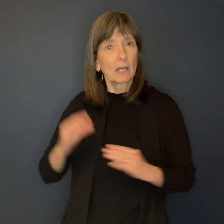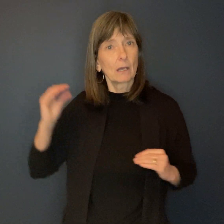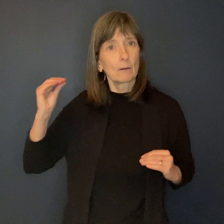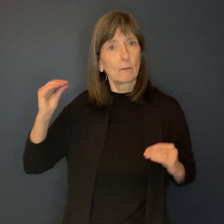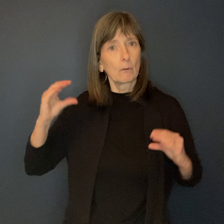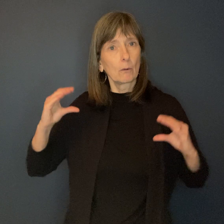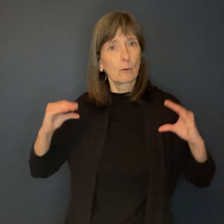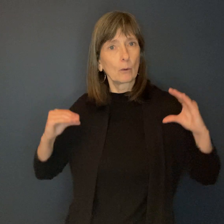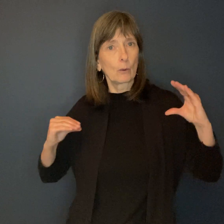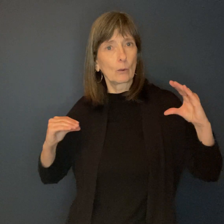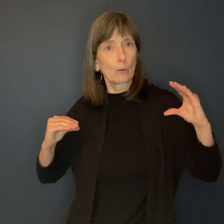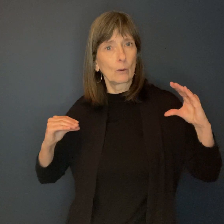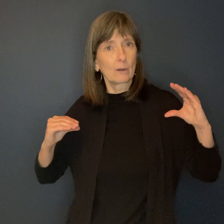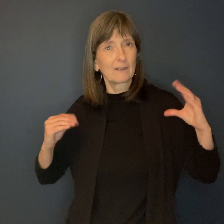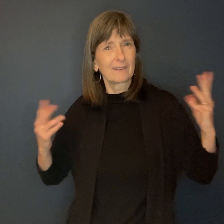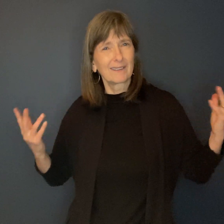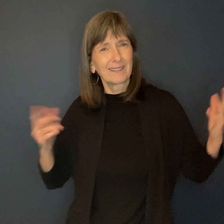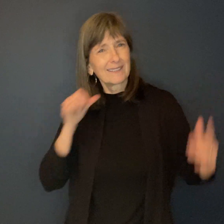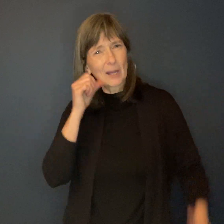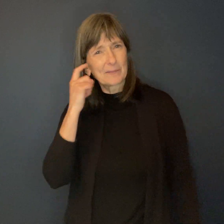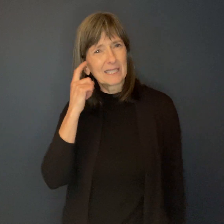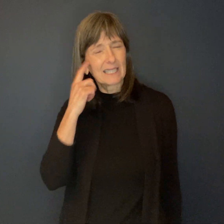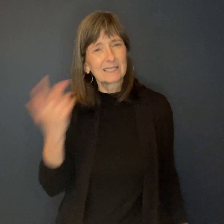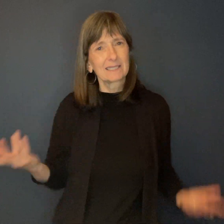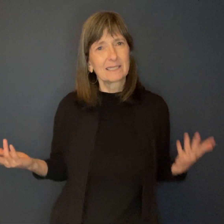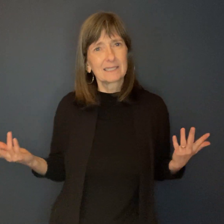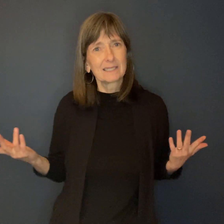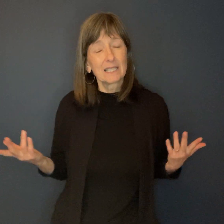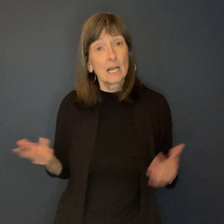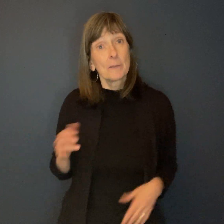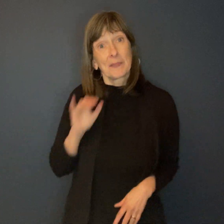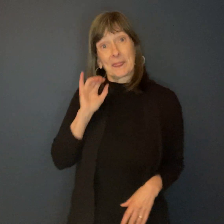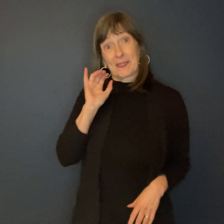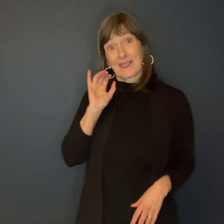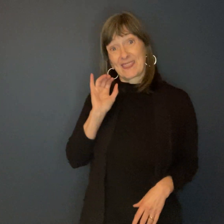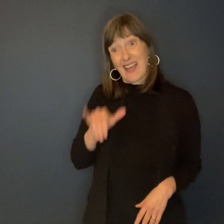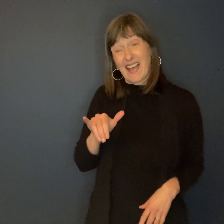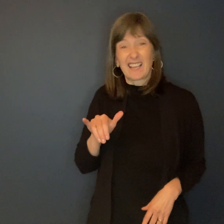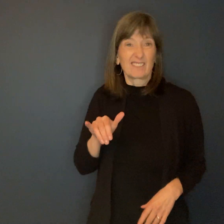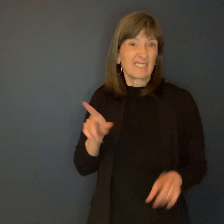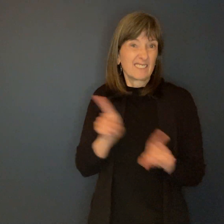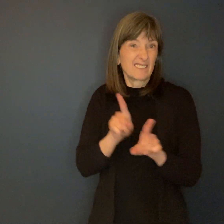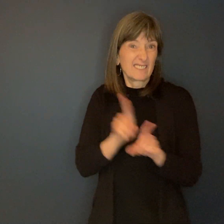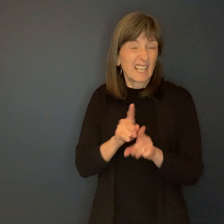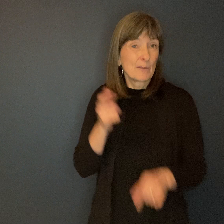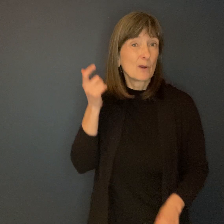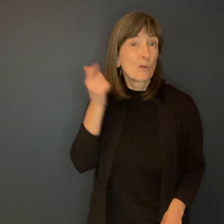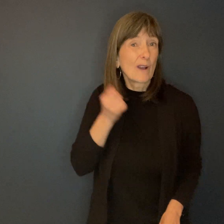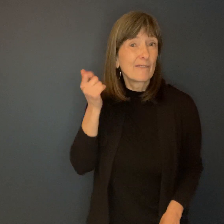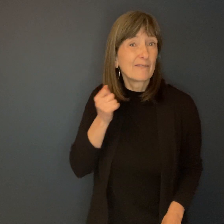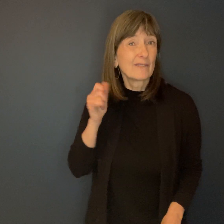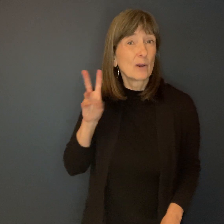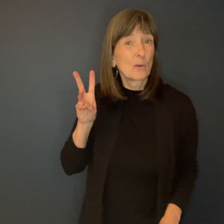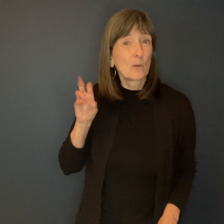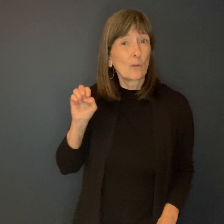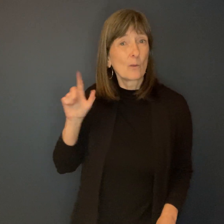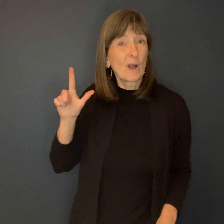really kind of connected to the thinking that created the welfare system and the reason why the province